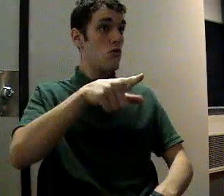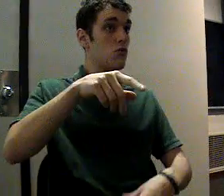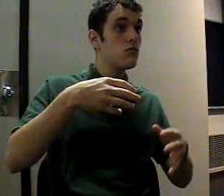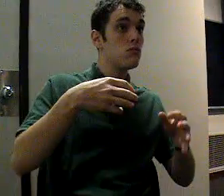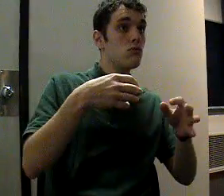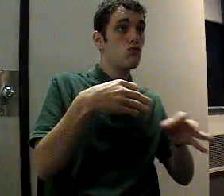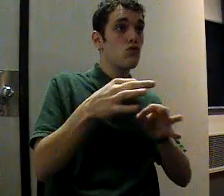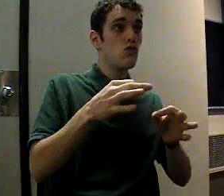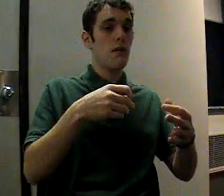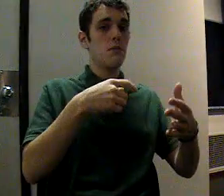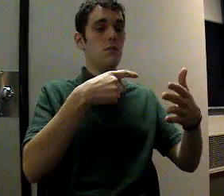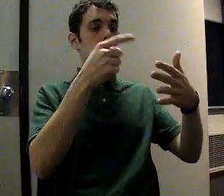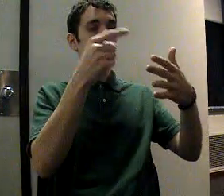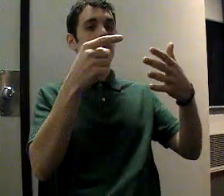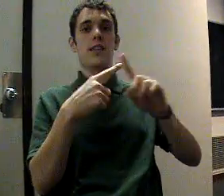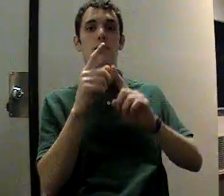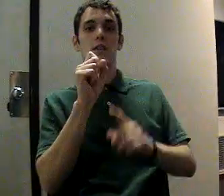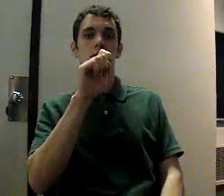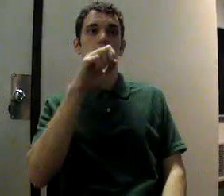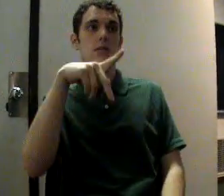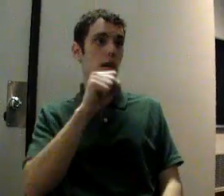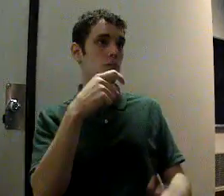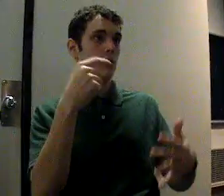to me? I mean, let's just talk about what happens.